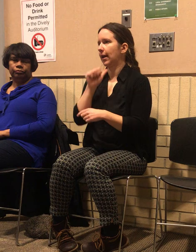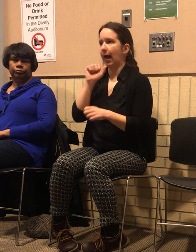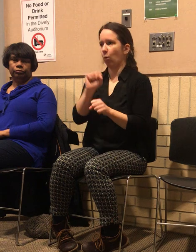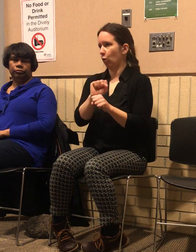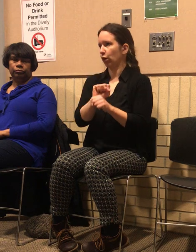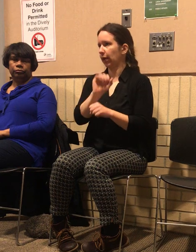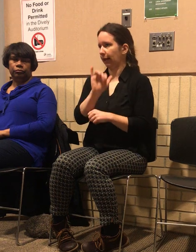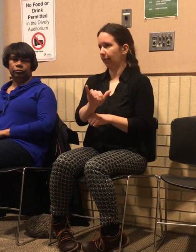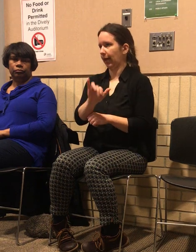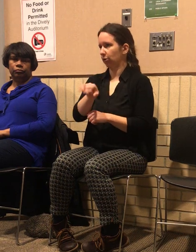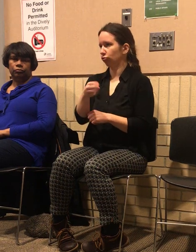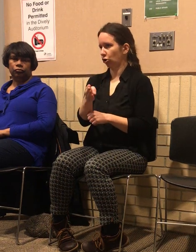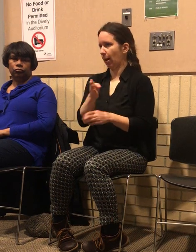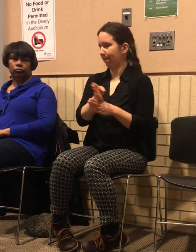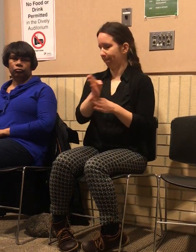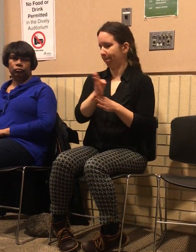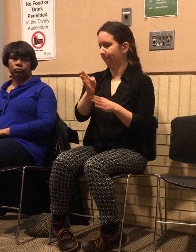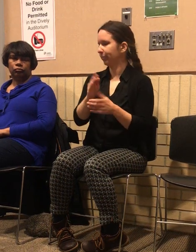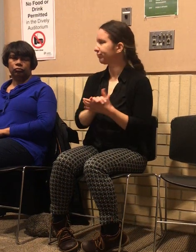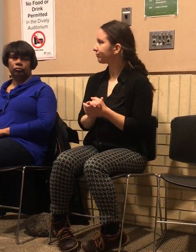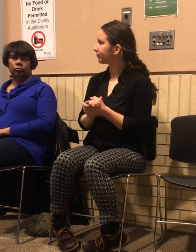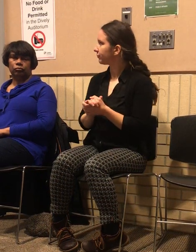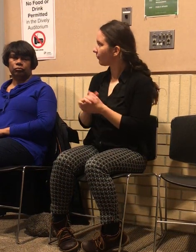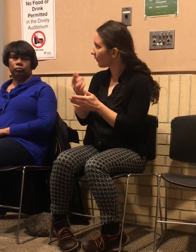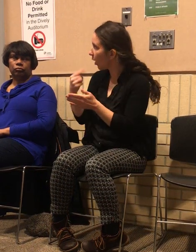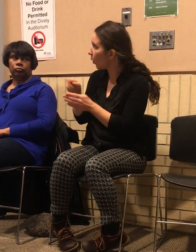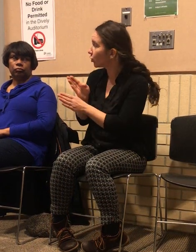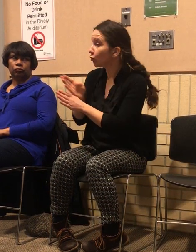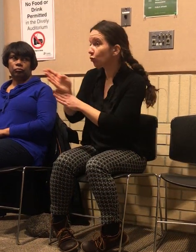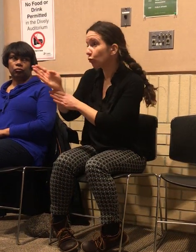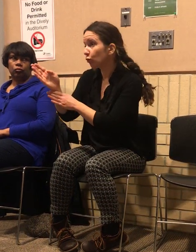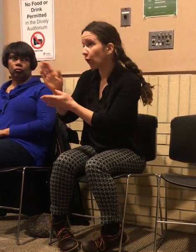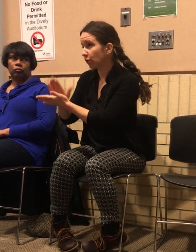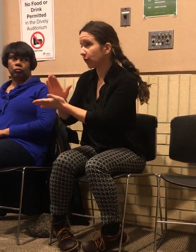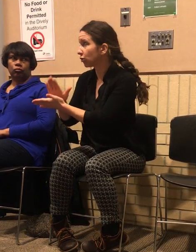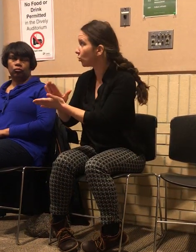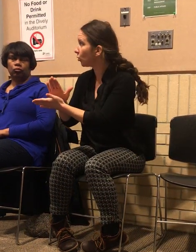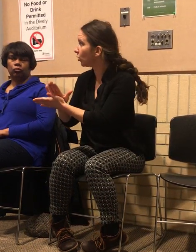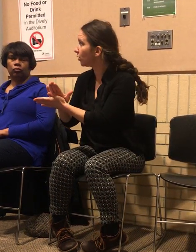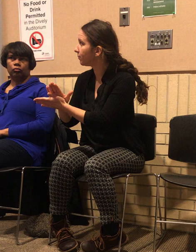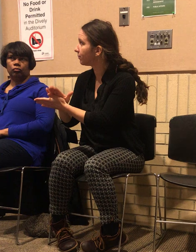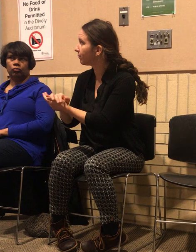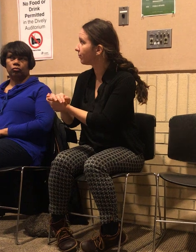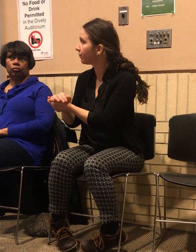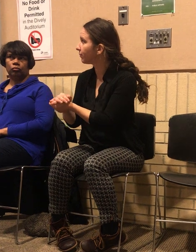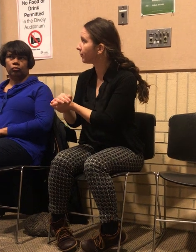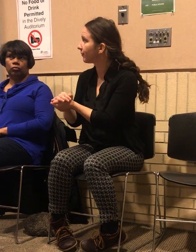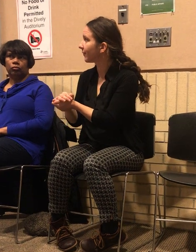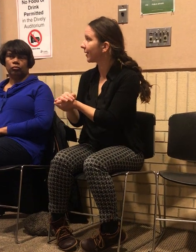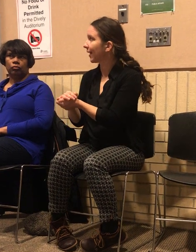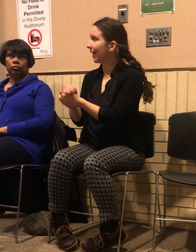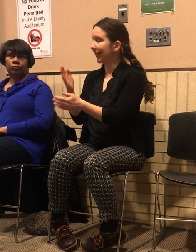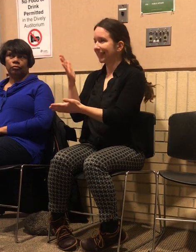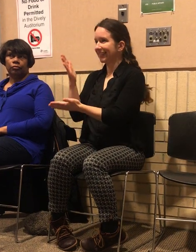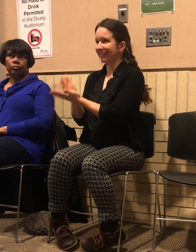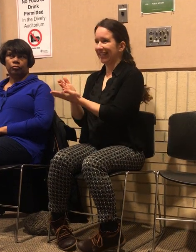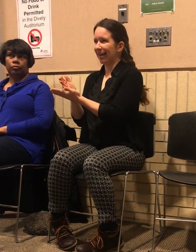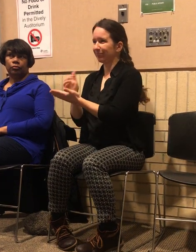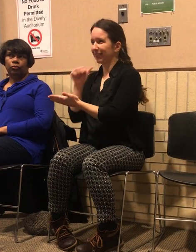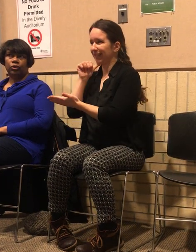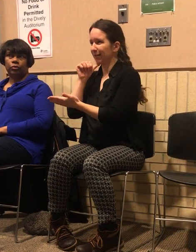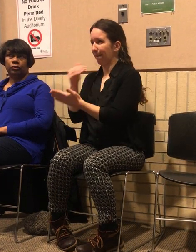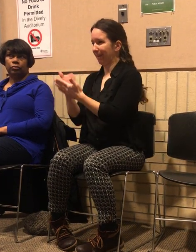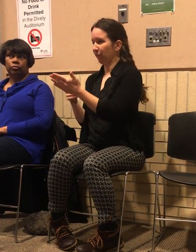to grow. I went to graduate school. I came back from graduate school as soon as possible. I hadn't even graduated